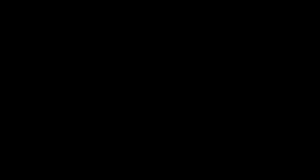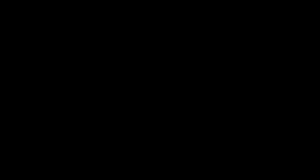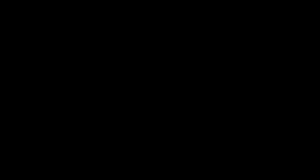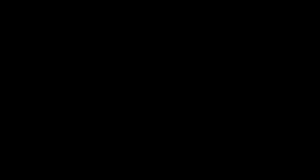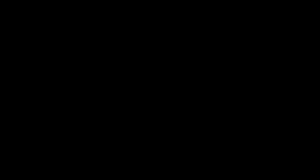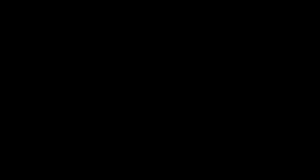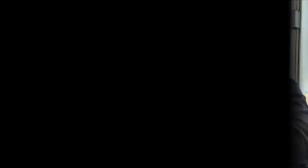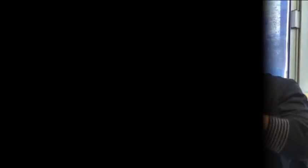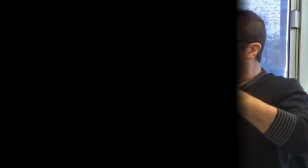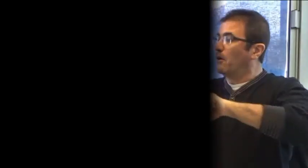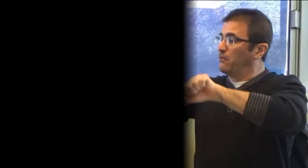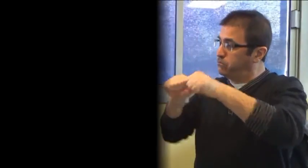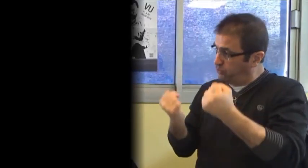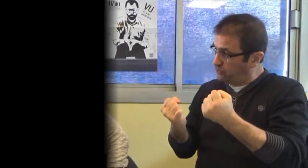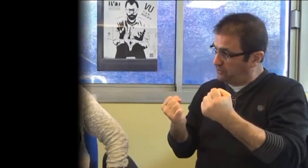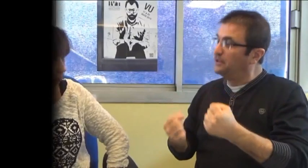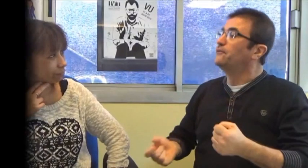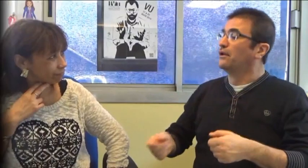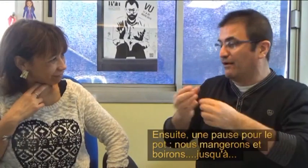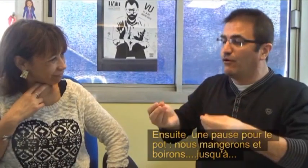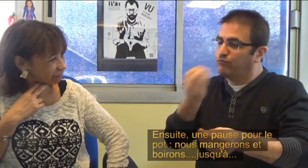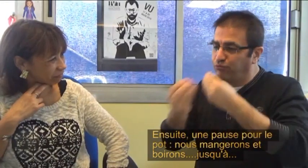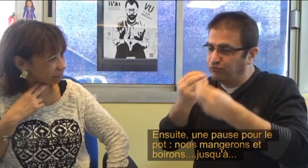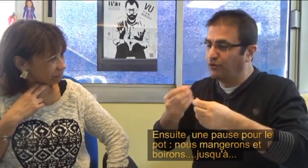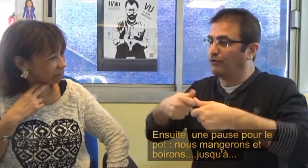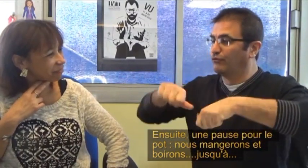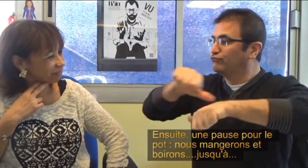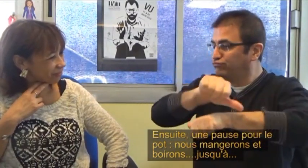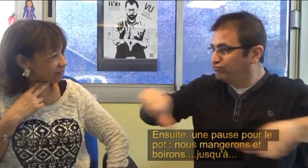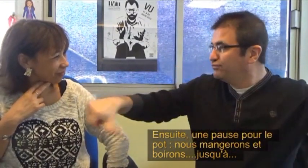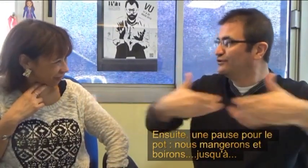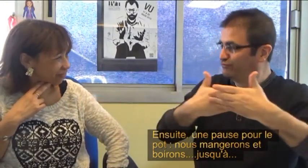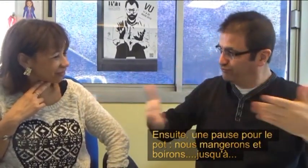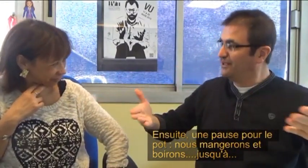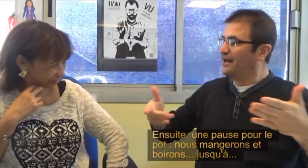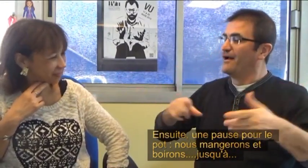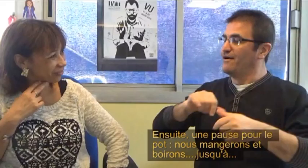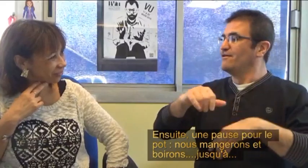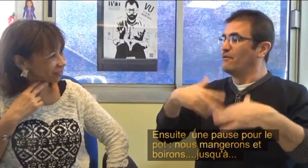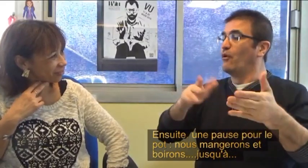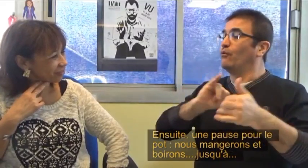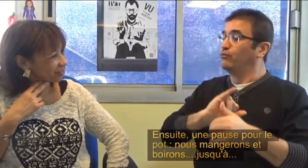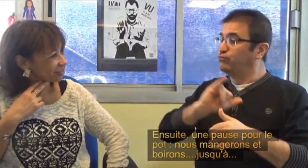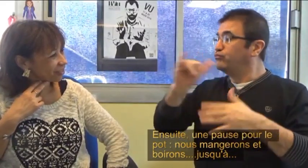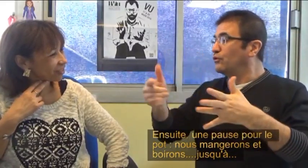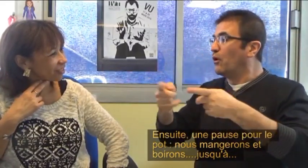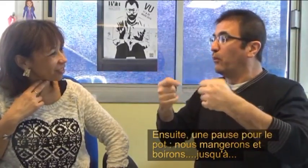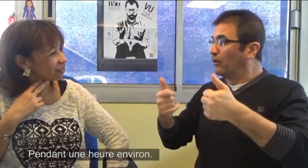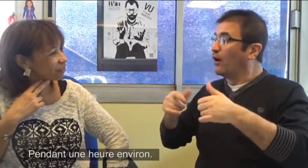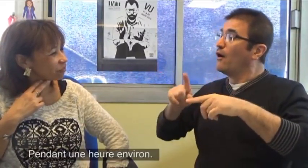slow down. Take your time, it'll be alright. If you decided